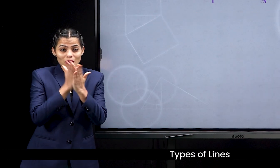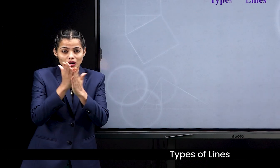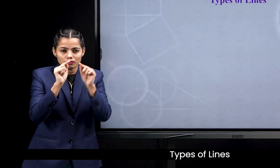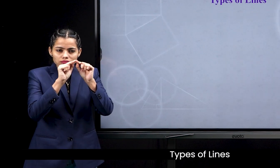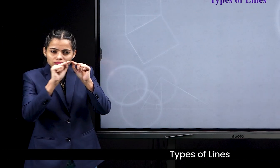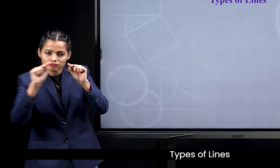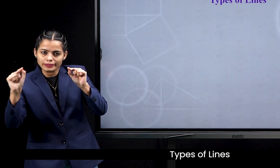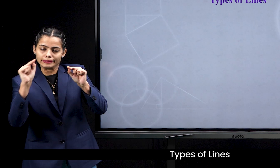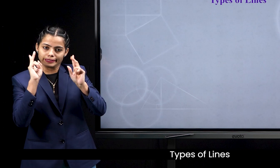Types of lines.